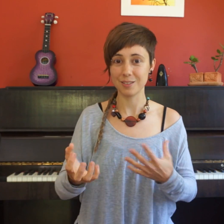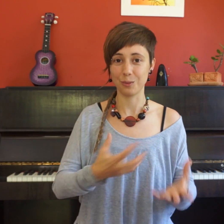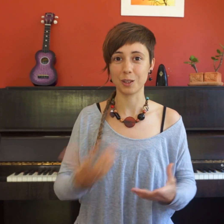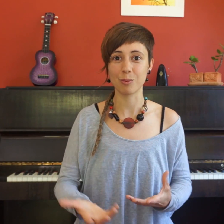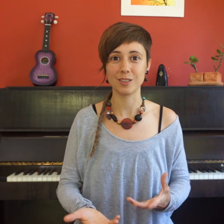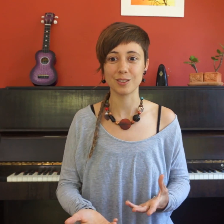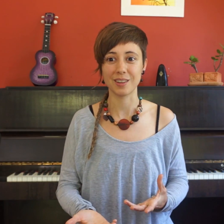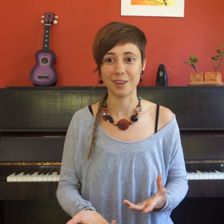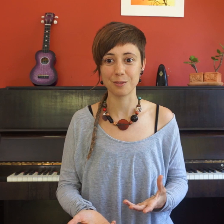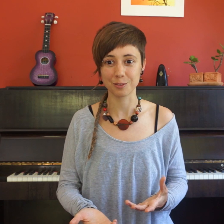to express herself.